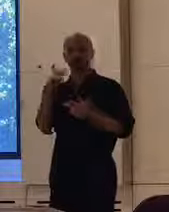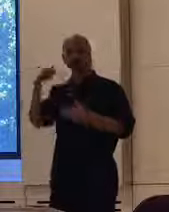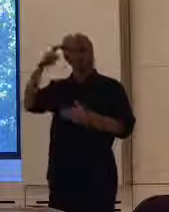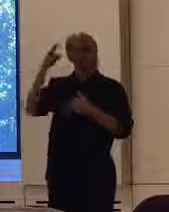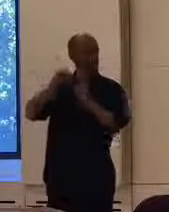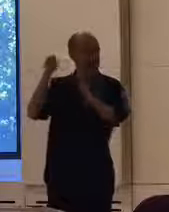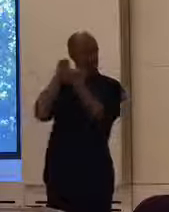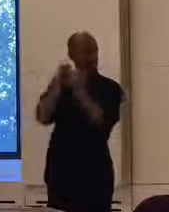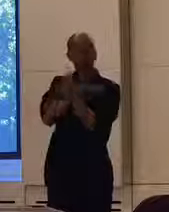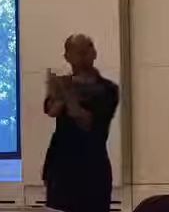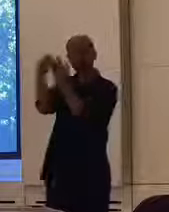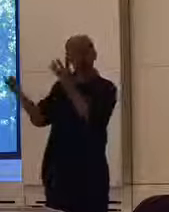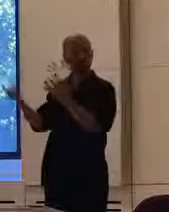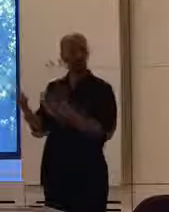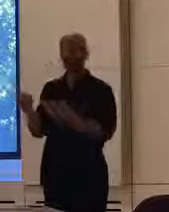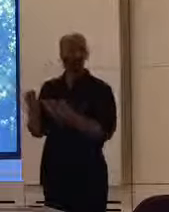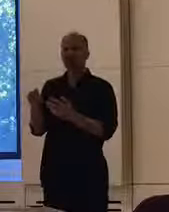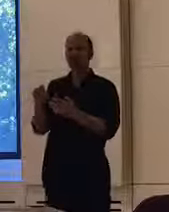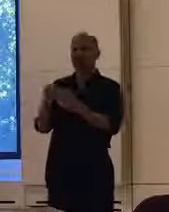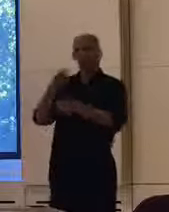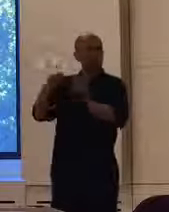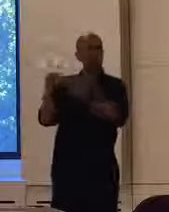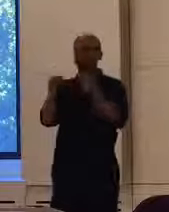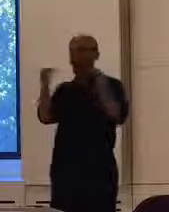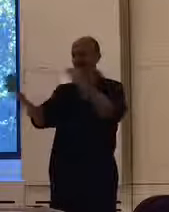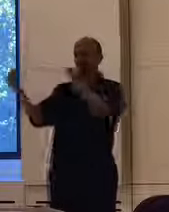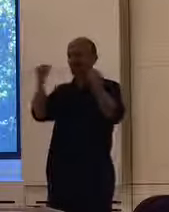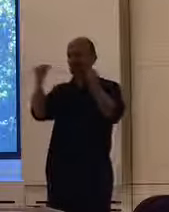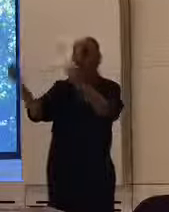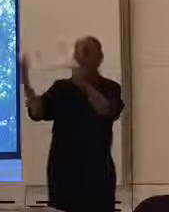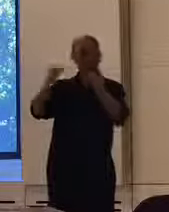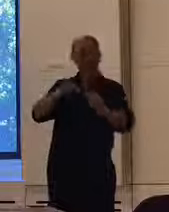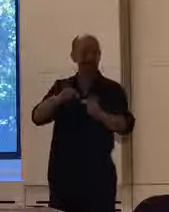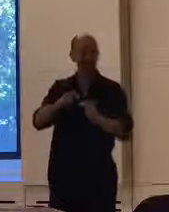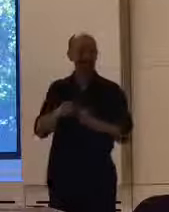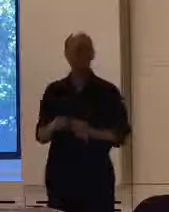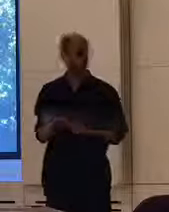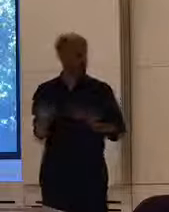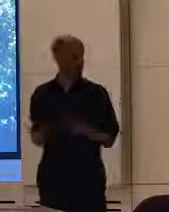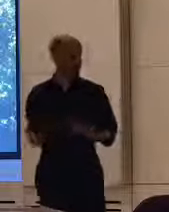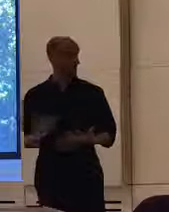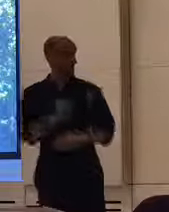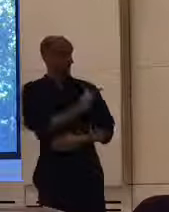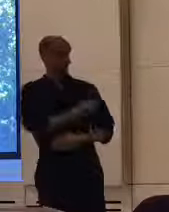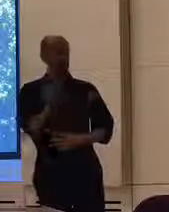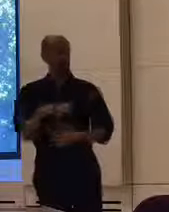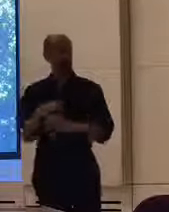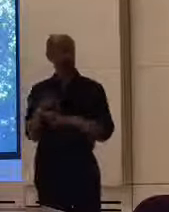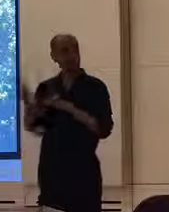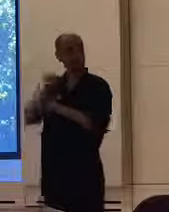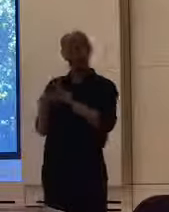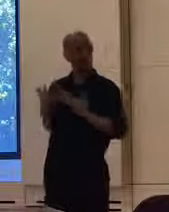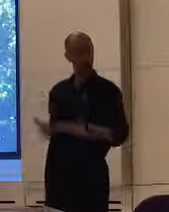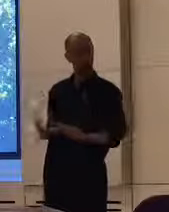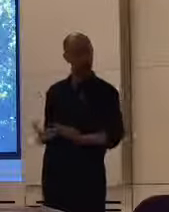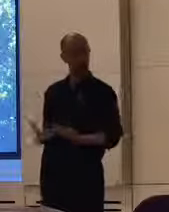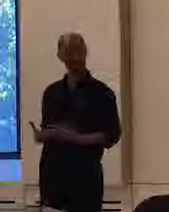psychologists, doctors, nurses, cochlear implant doctors, are all putting in their input. We've had a